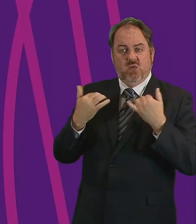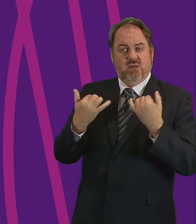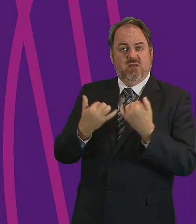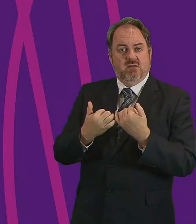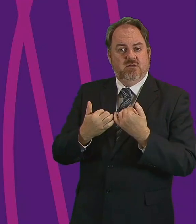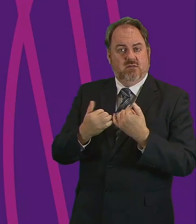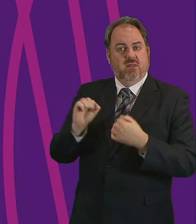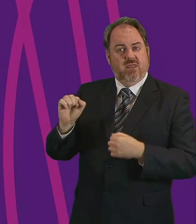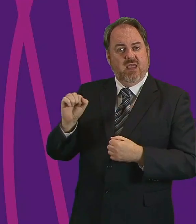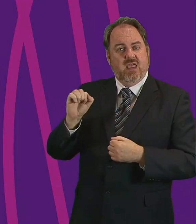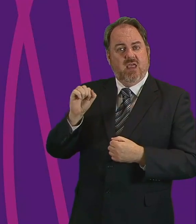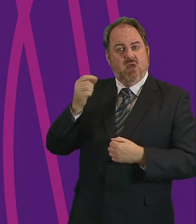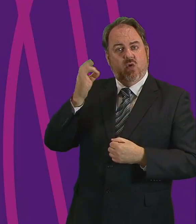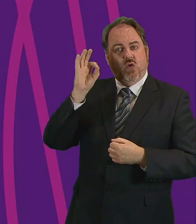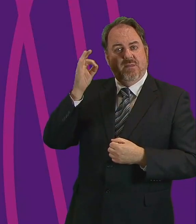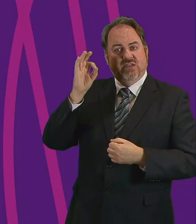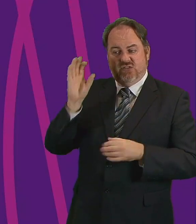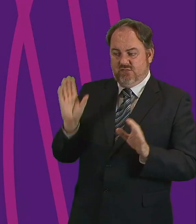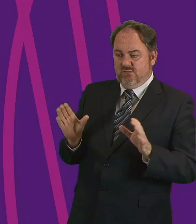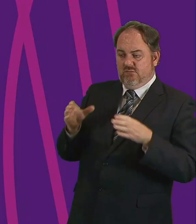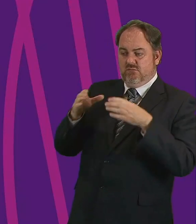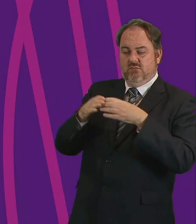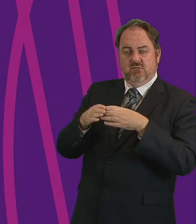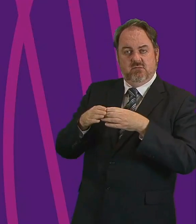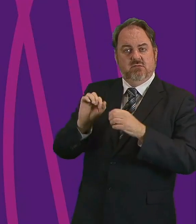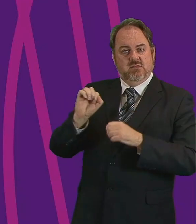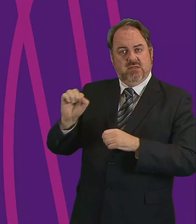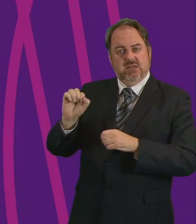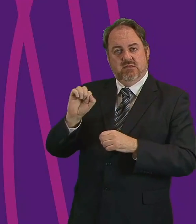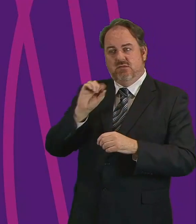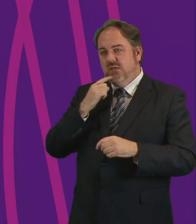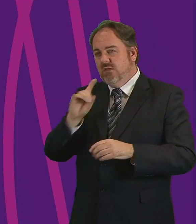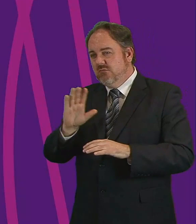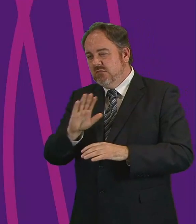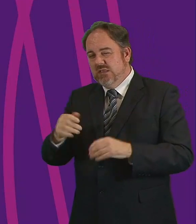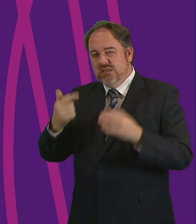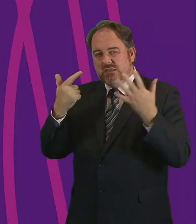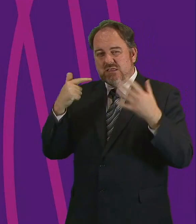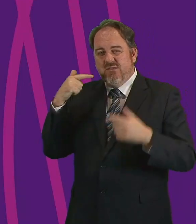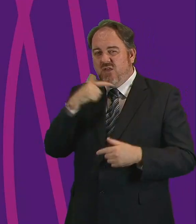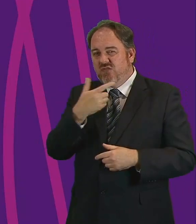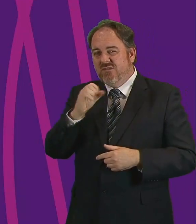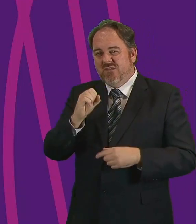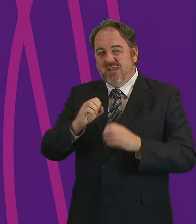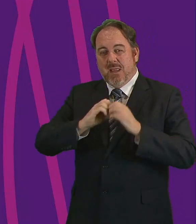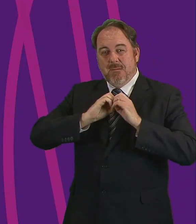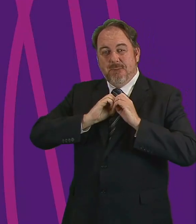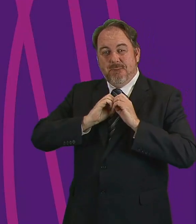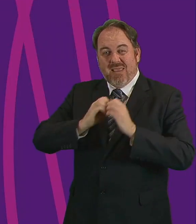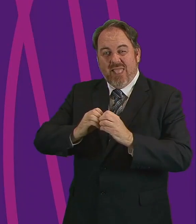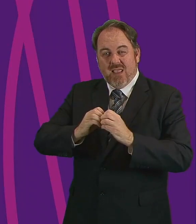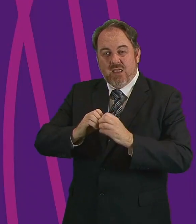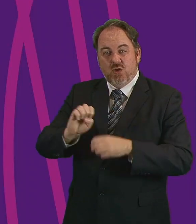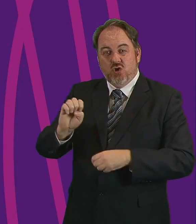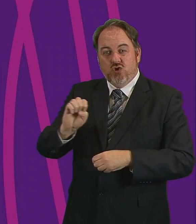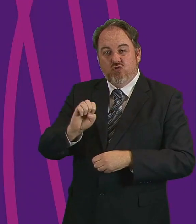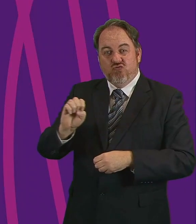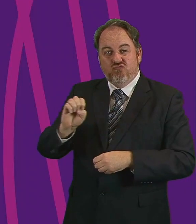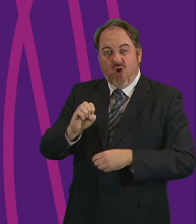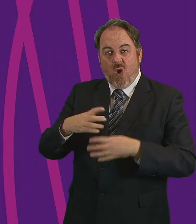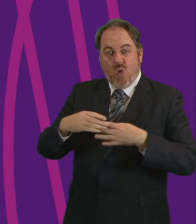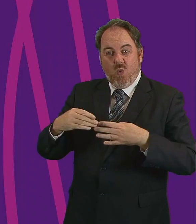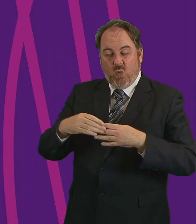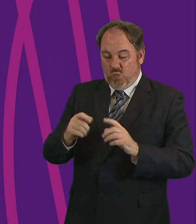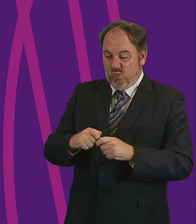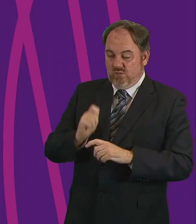the Commission presented in Parliament a €750 billion economic stimulus plan, and this is